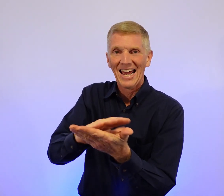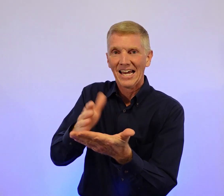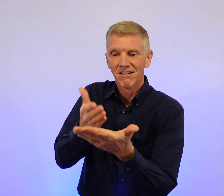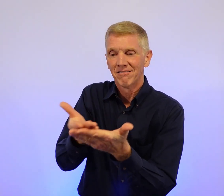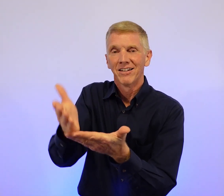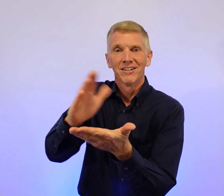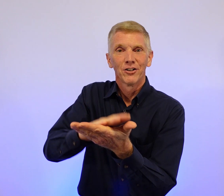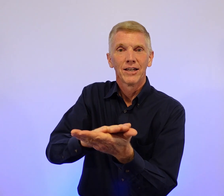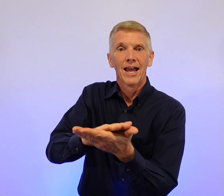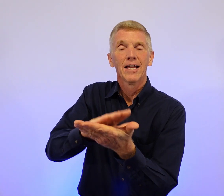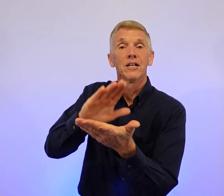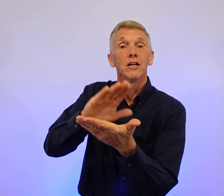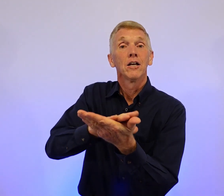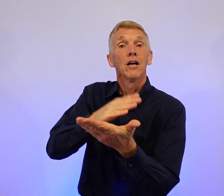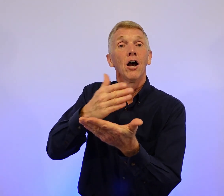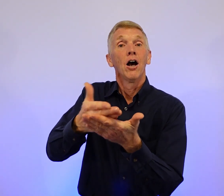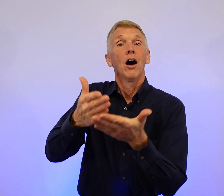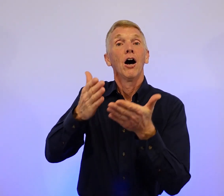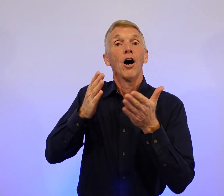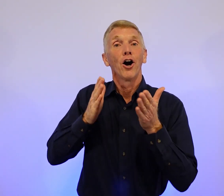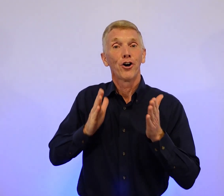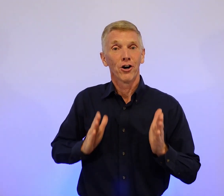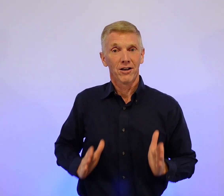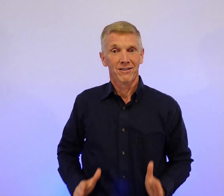egg, okay? A cook.